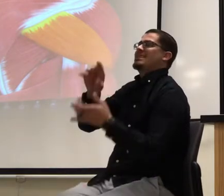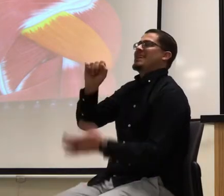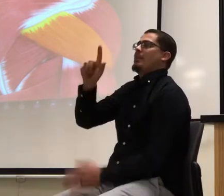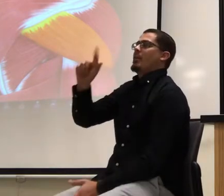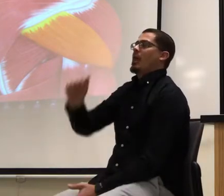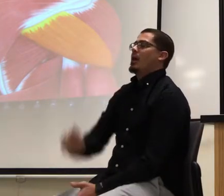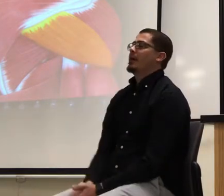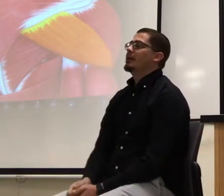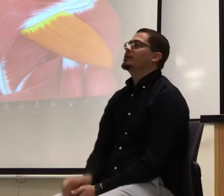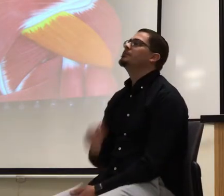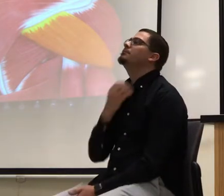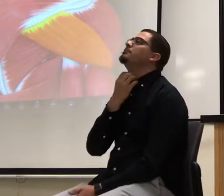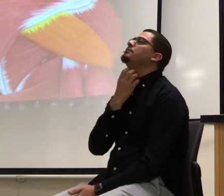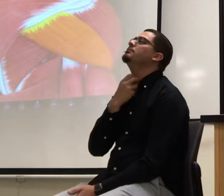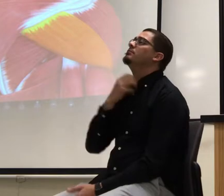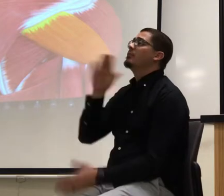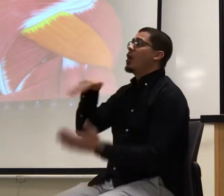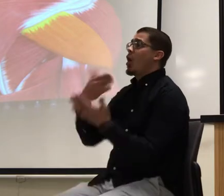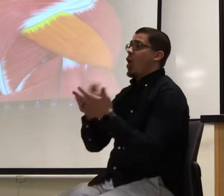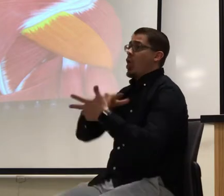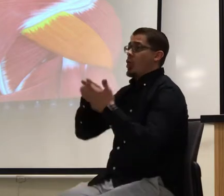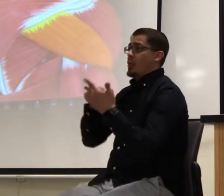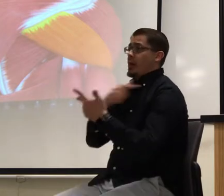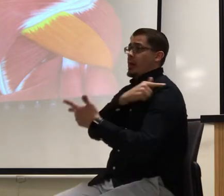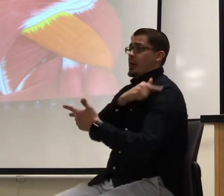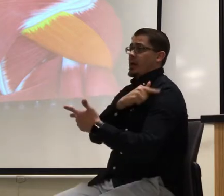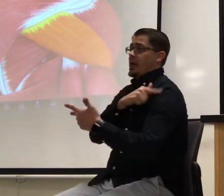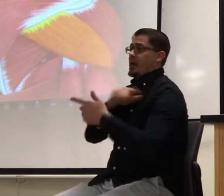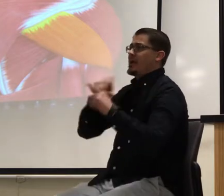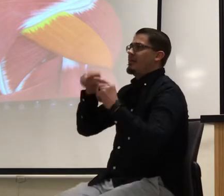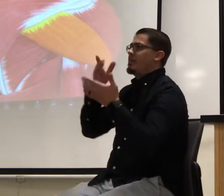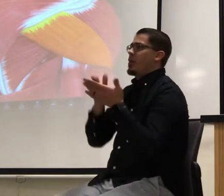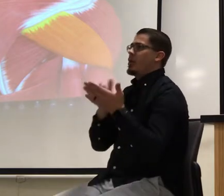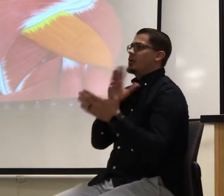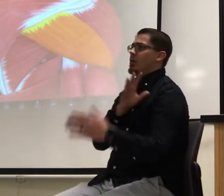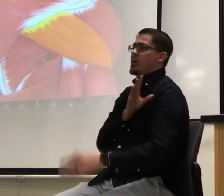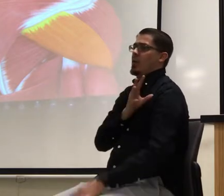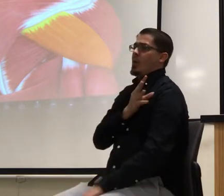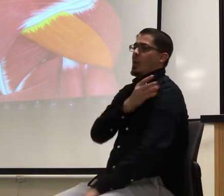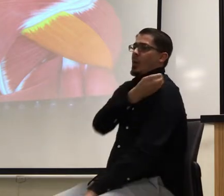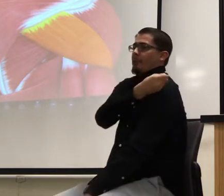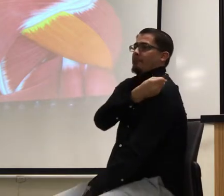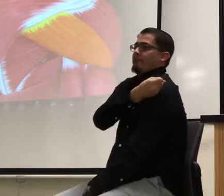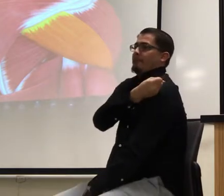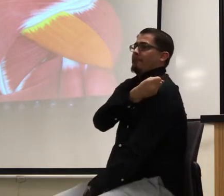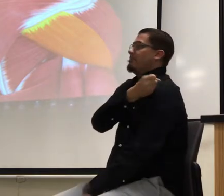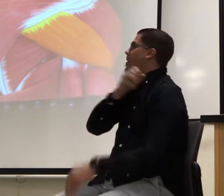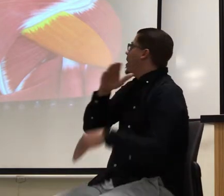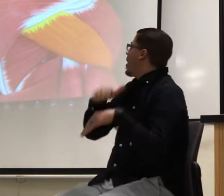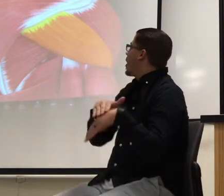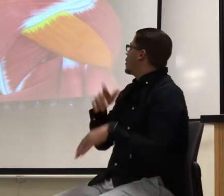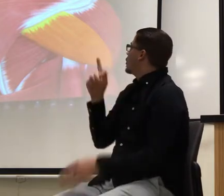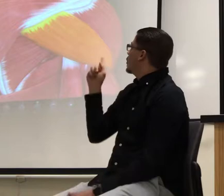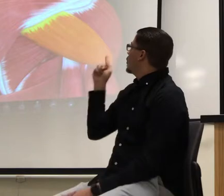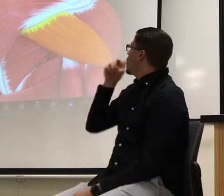scapula. Now all of these different parts, they converge onto the